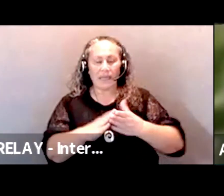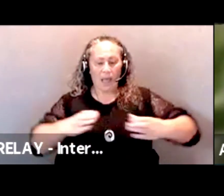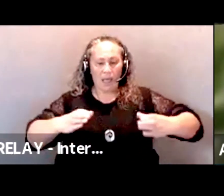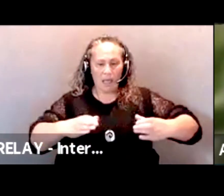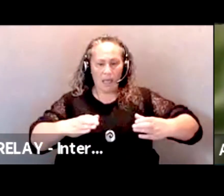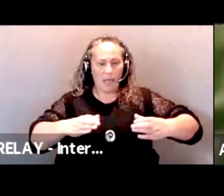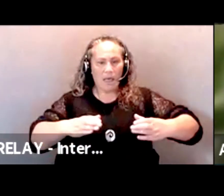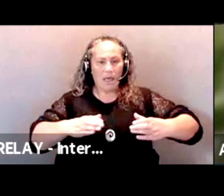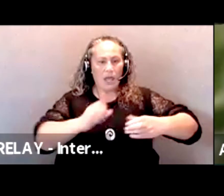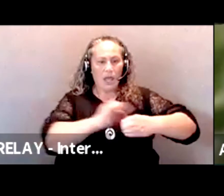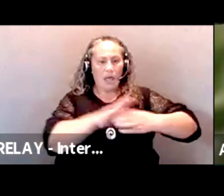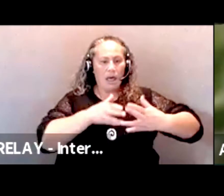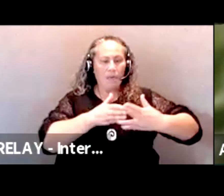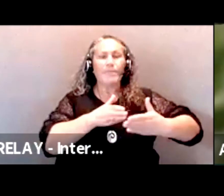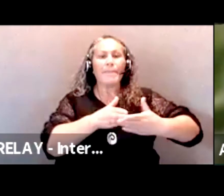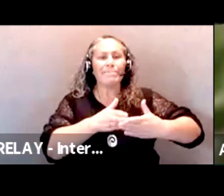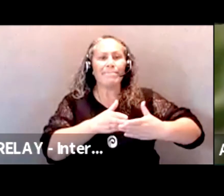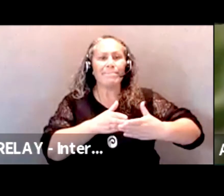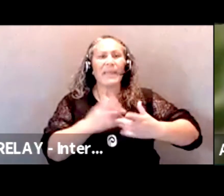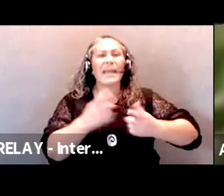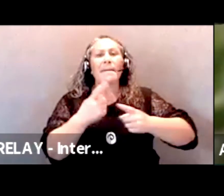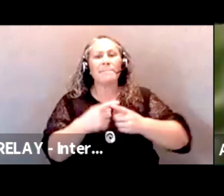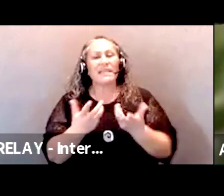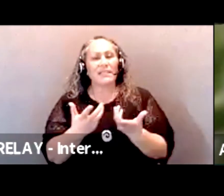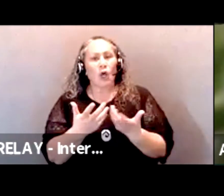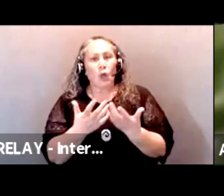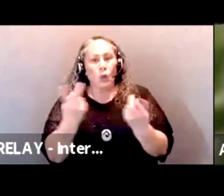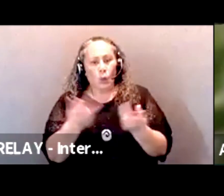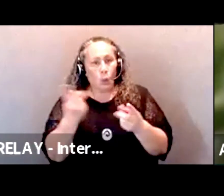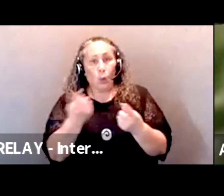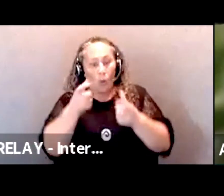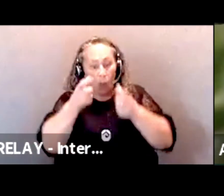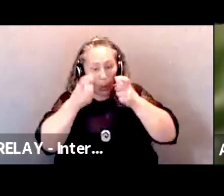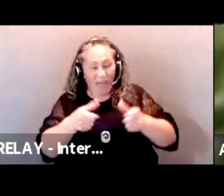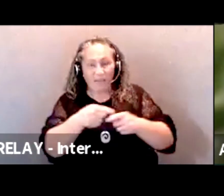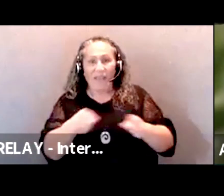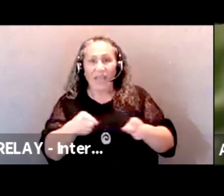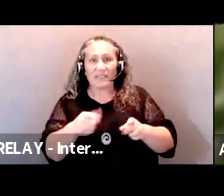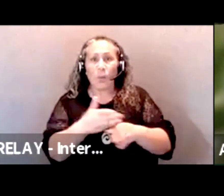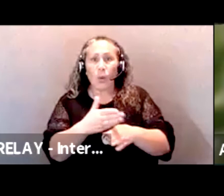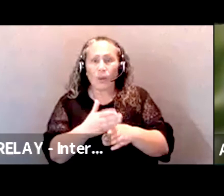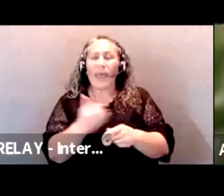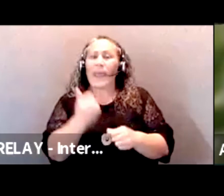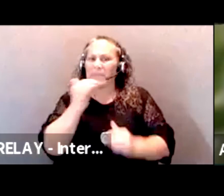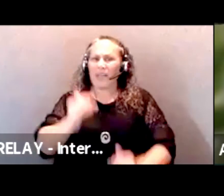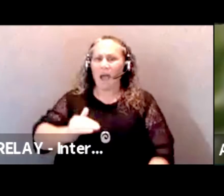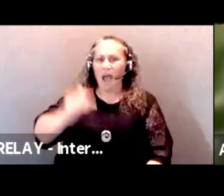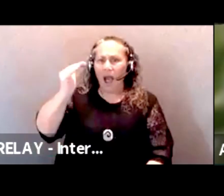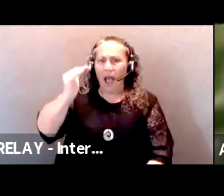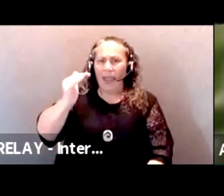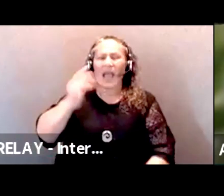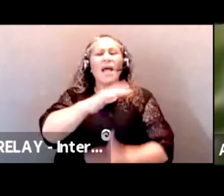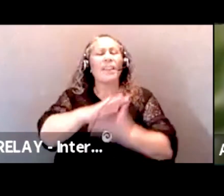be vaccinated to see that work is quite high. So we really